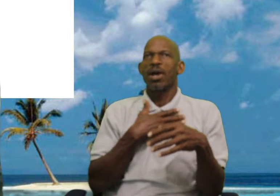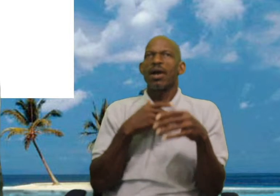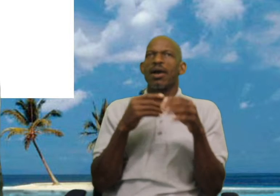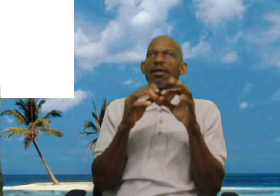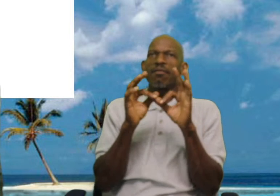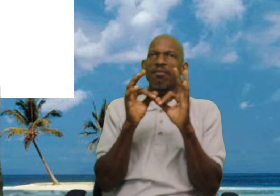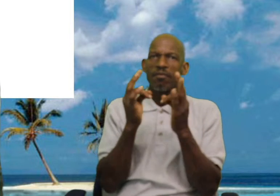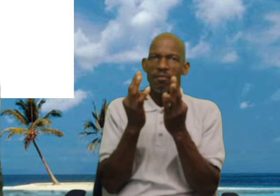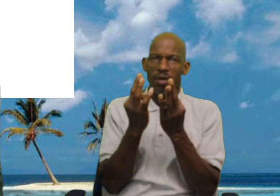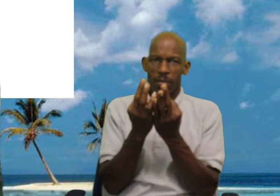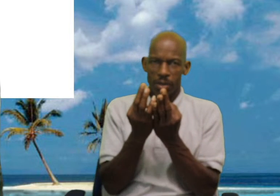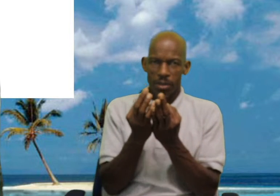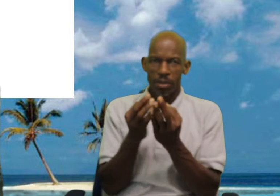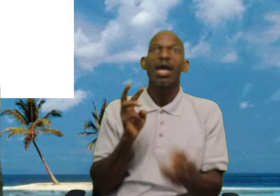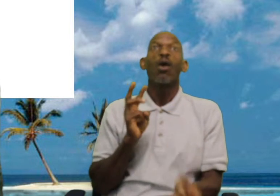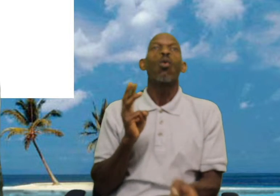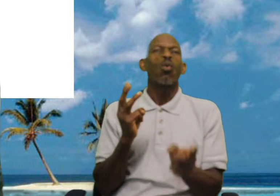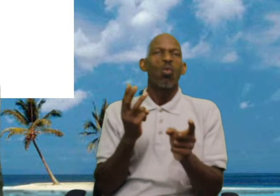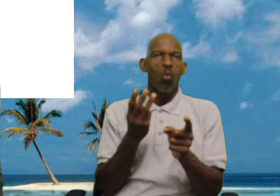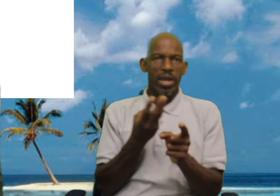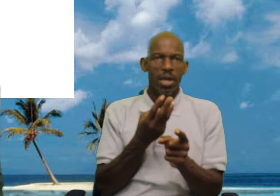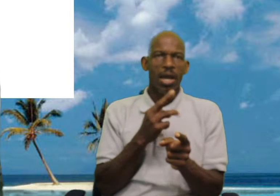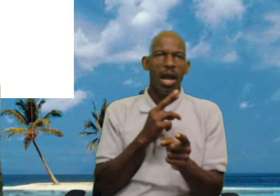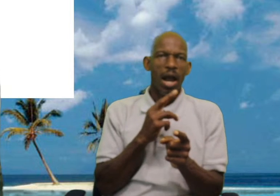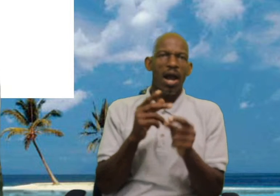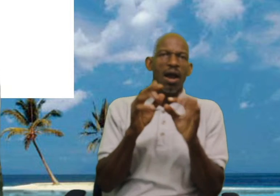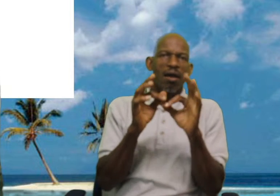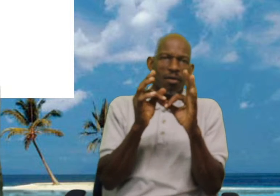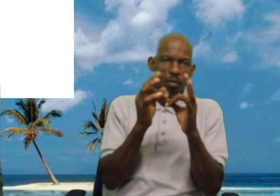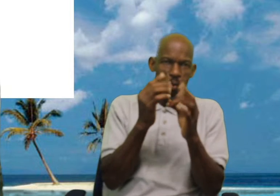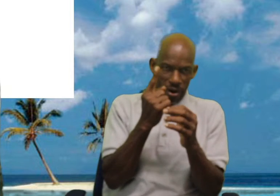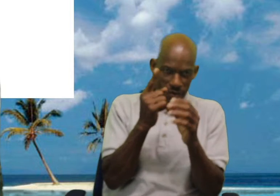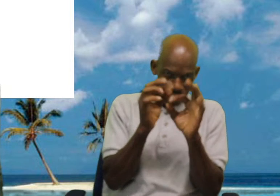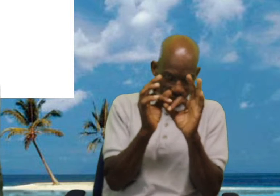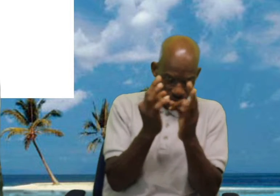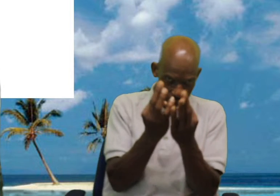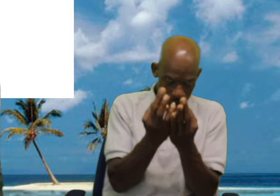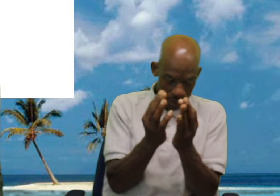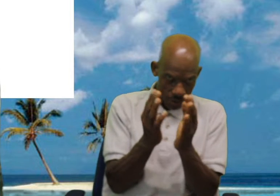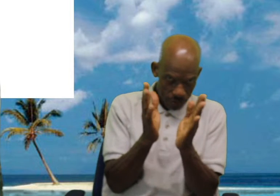then another person. It could be more than one, but it